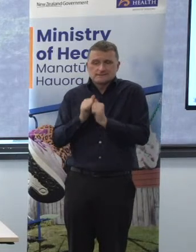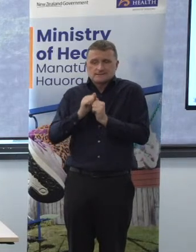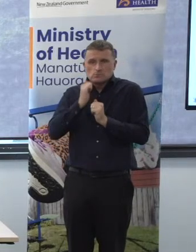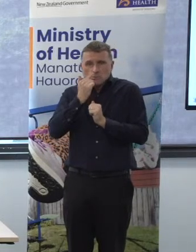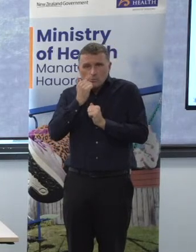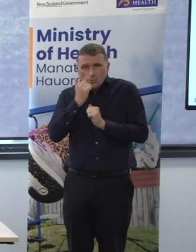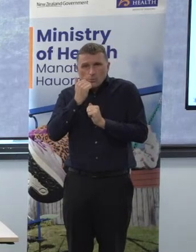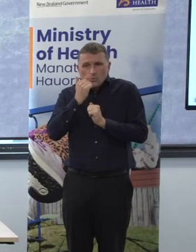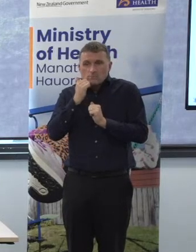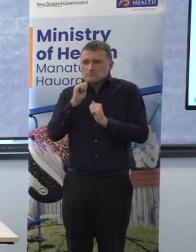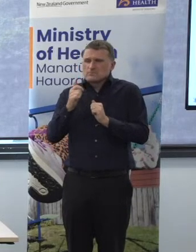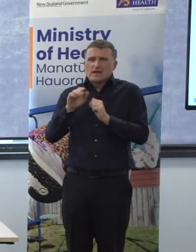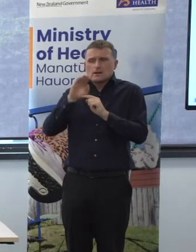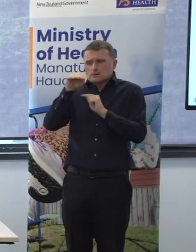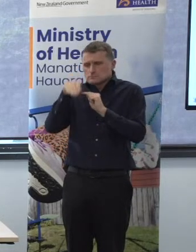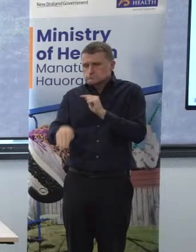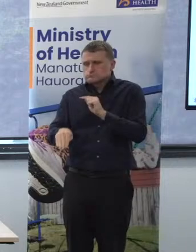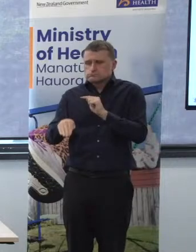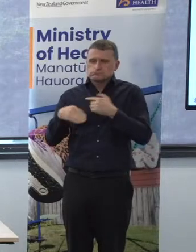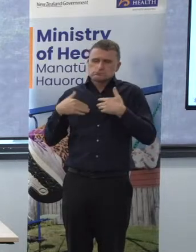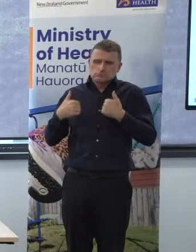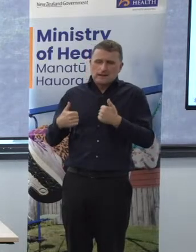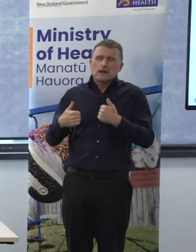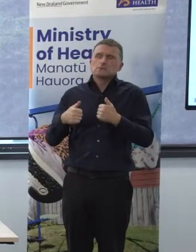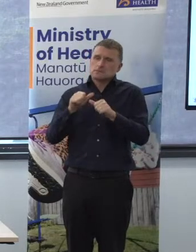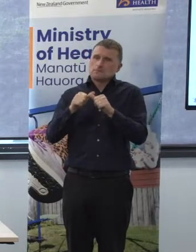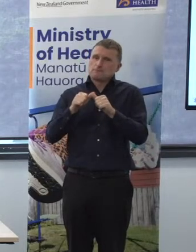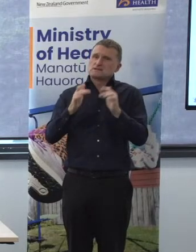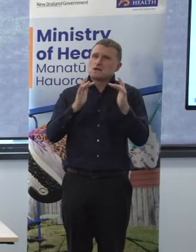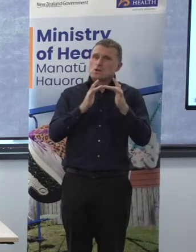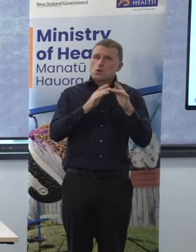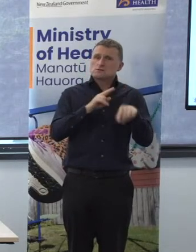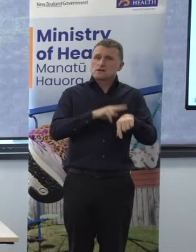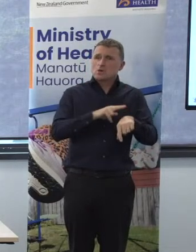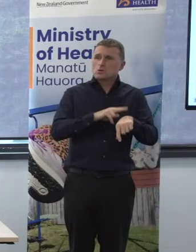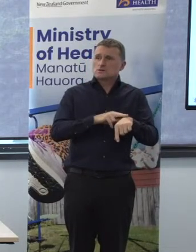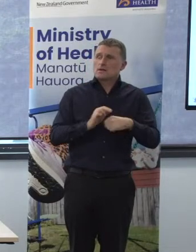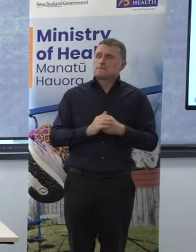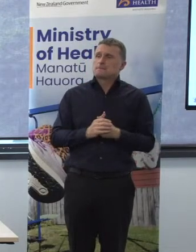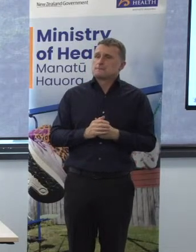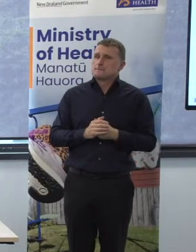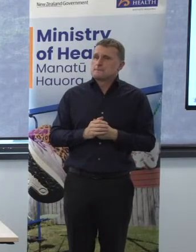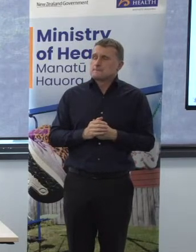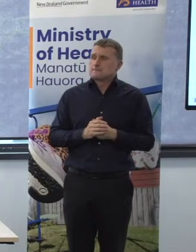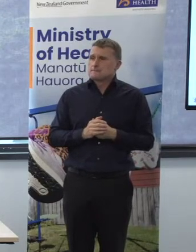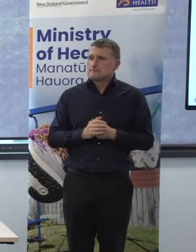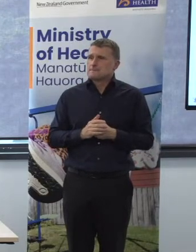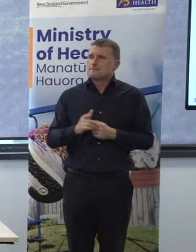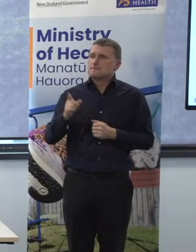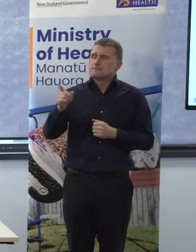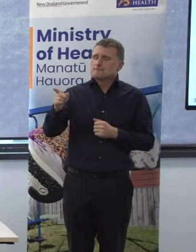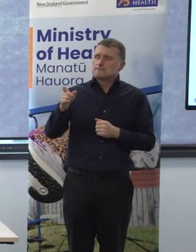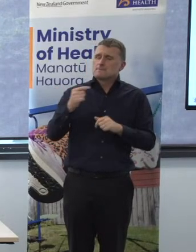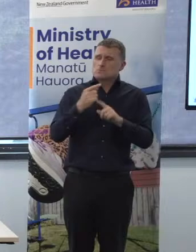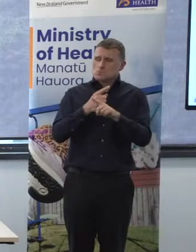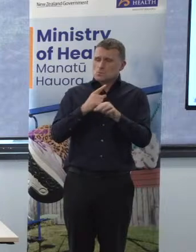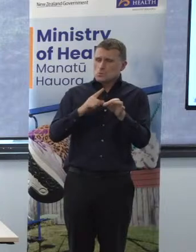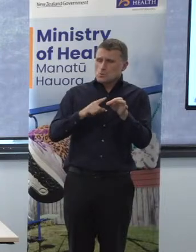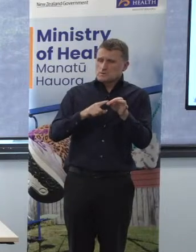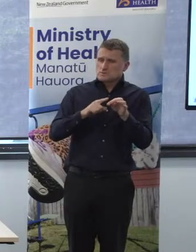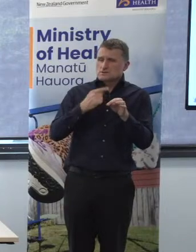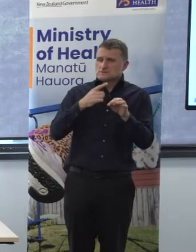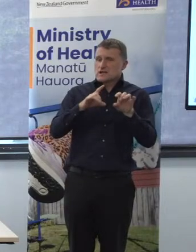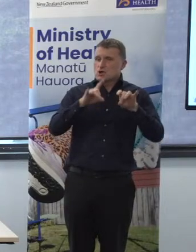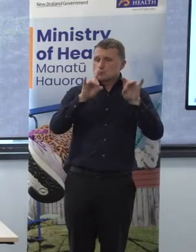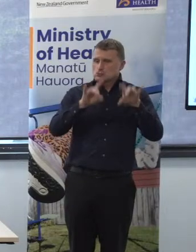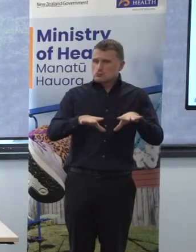deterioration, talking to your family doctor about what to do. Just on the sort of health system pressures you were mentioning, so cases of flu in Australia are pretty high at